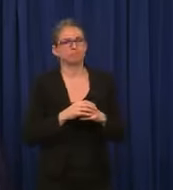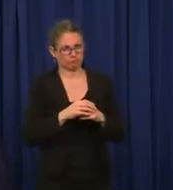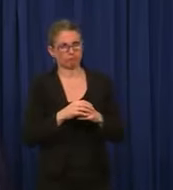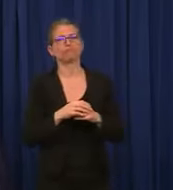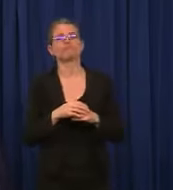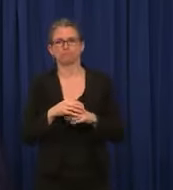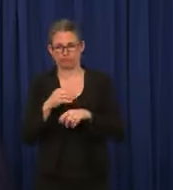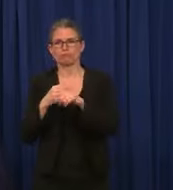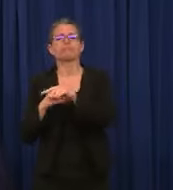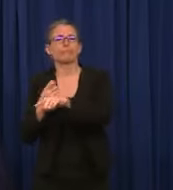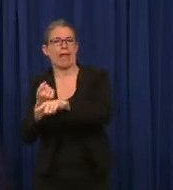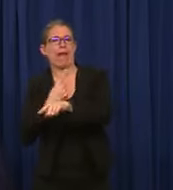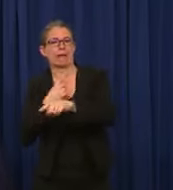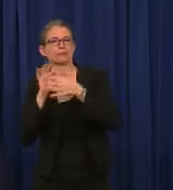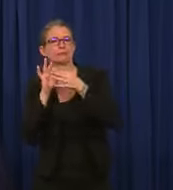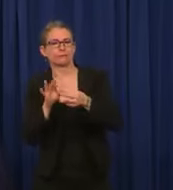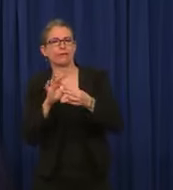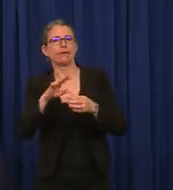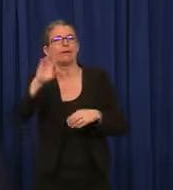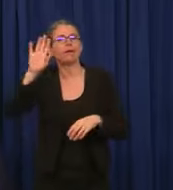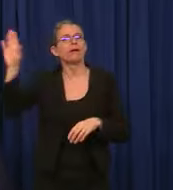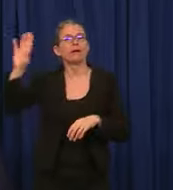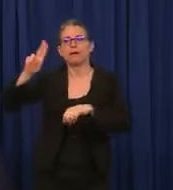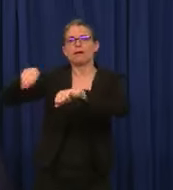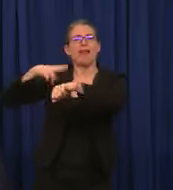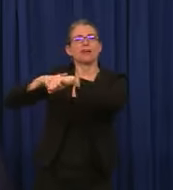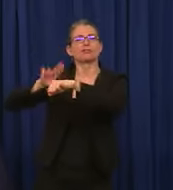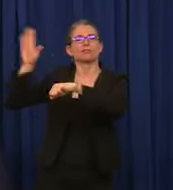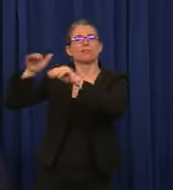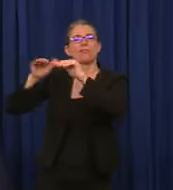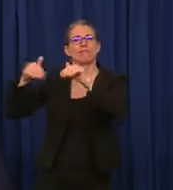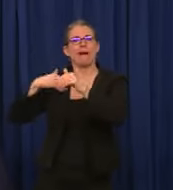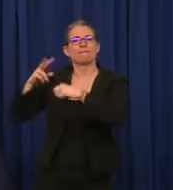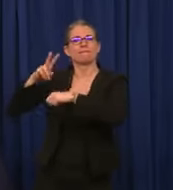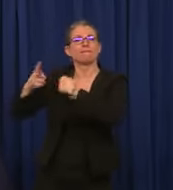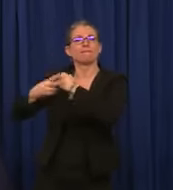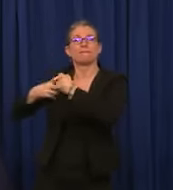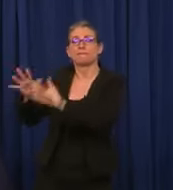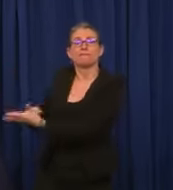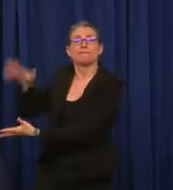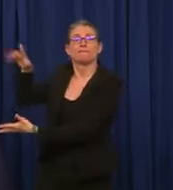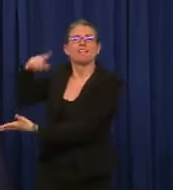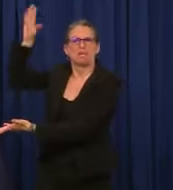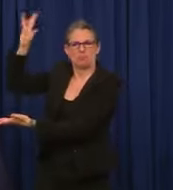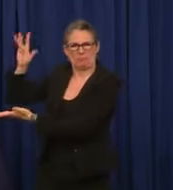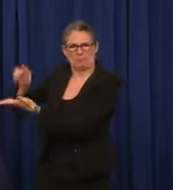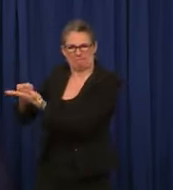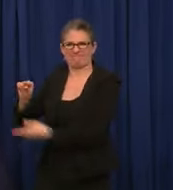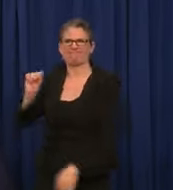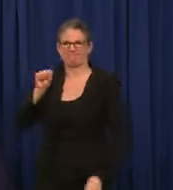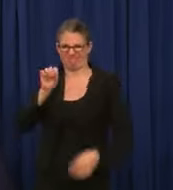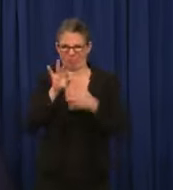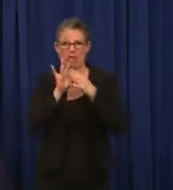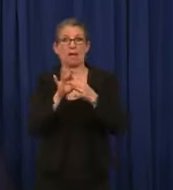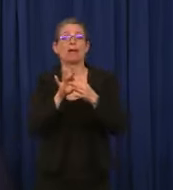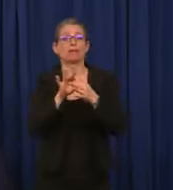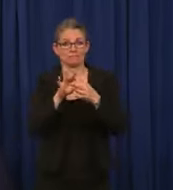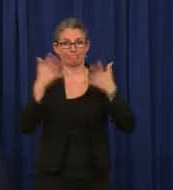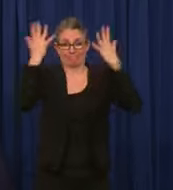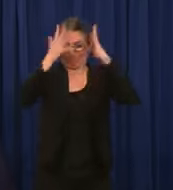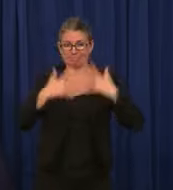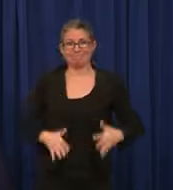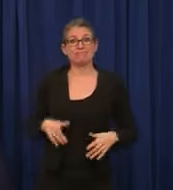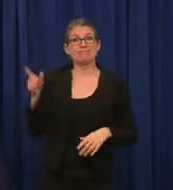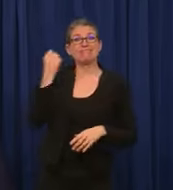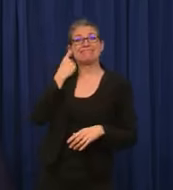the national stockpile with respect to PPE. We received word that the shipment of PPE that came in earlier this